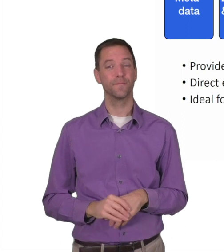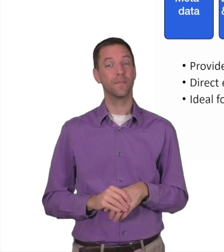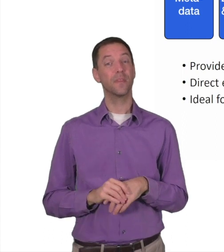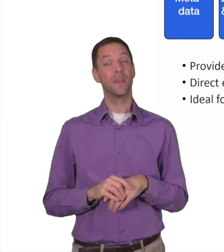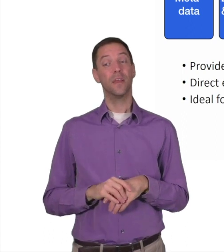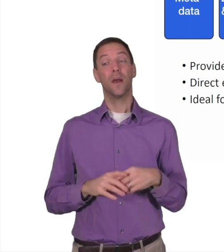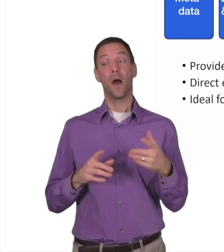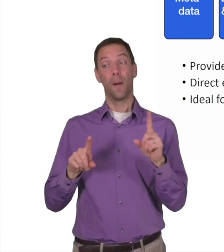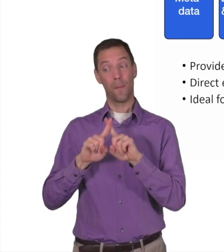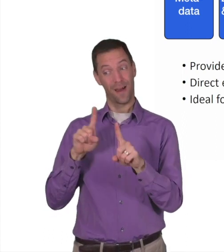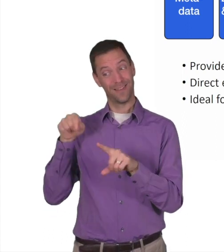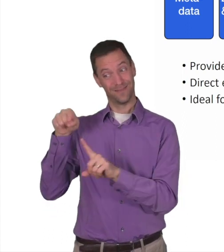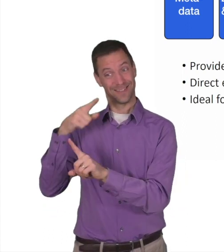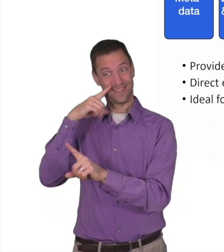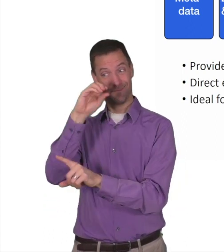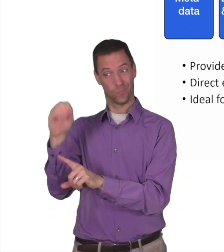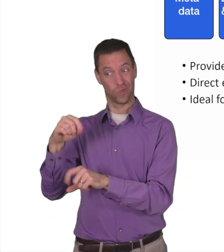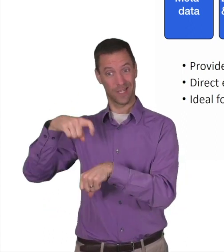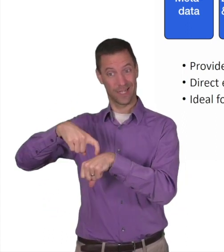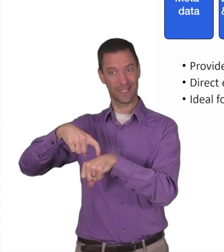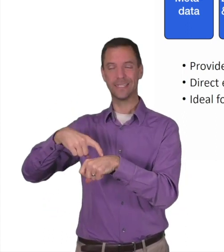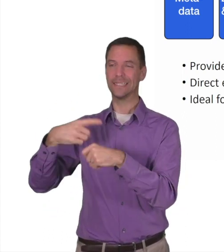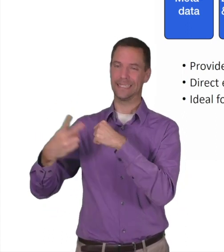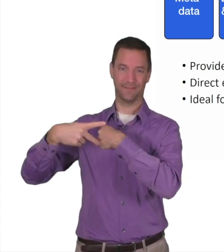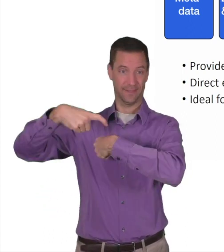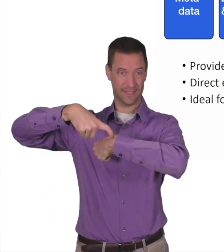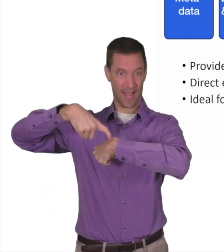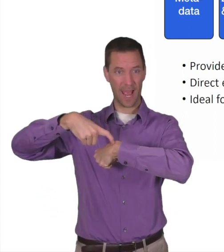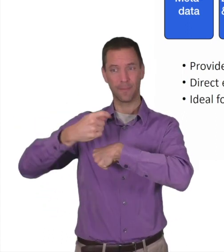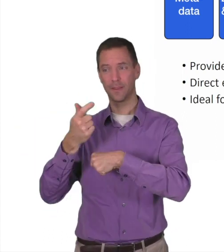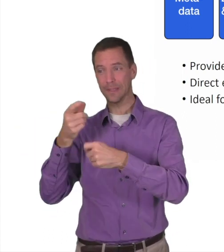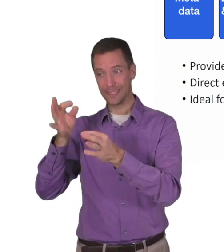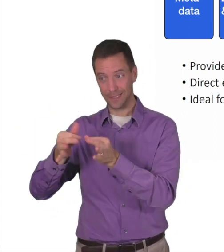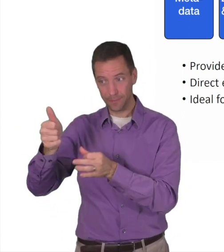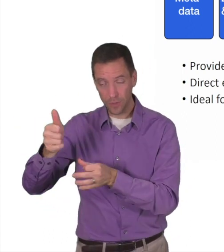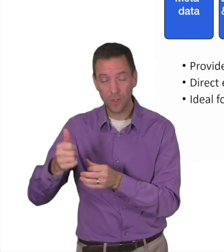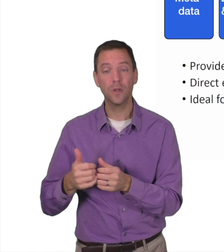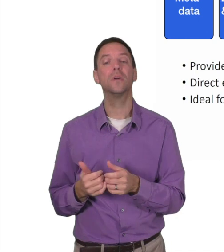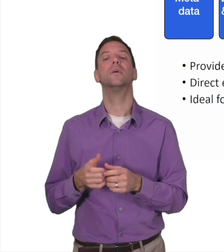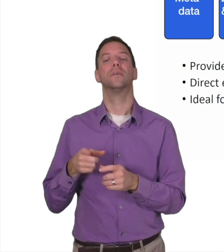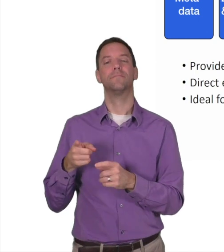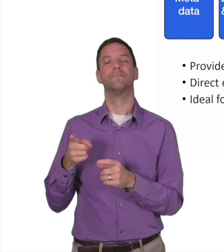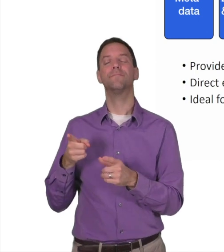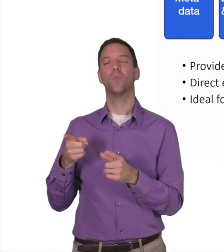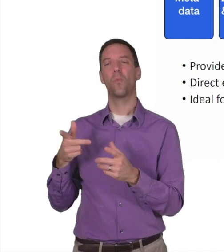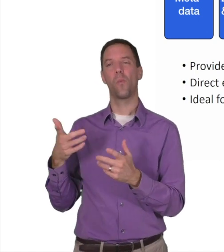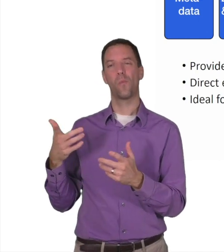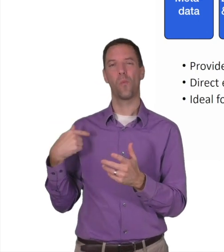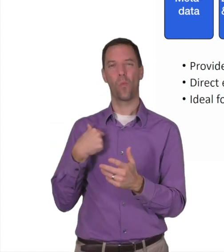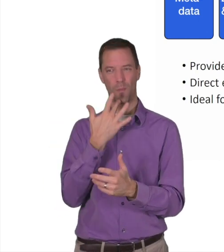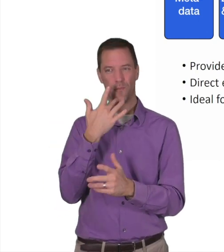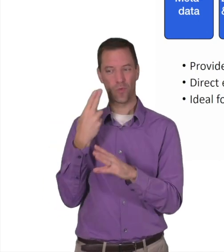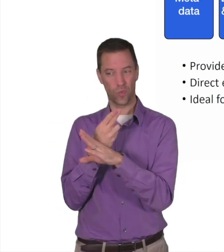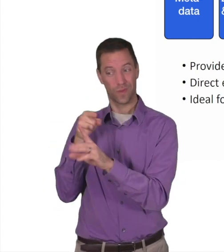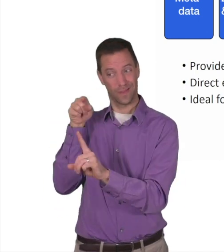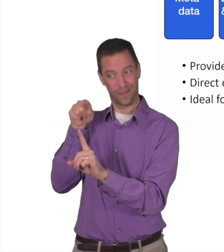However, the percent-based approach does save some time. It's a little bit